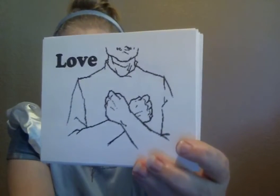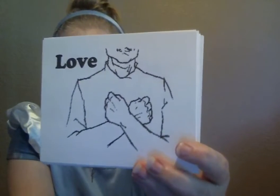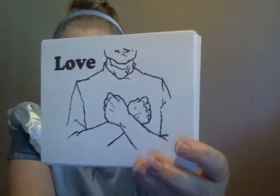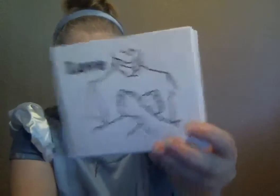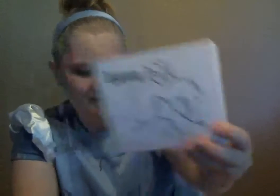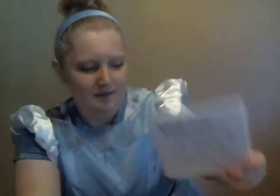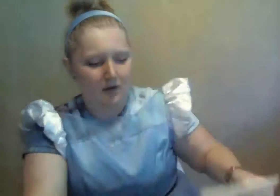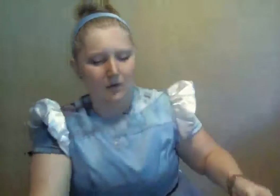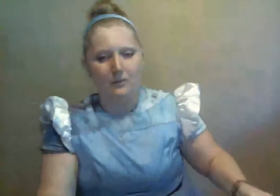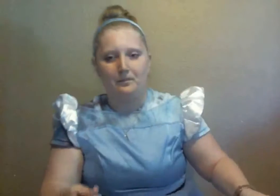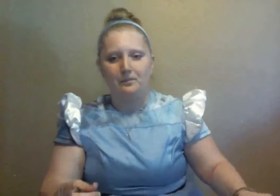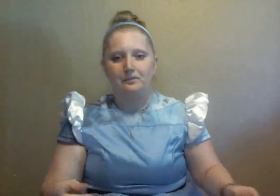So,